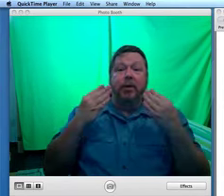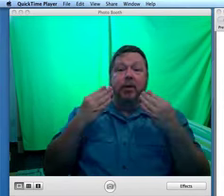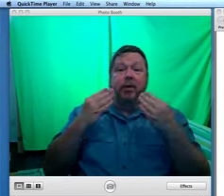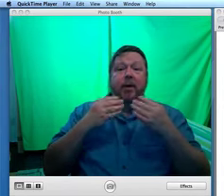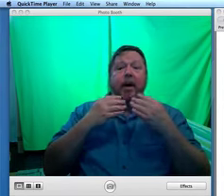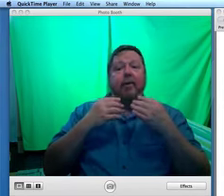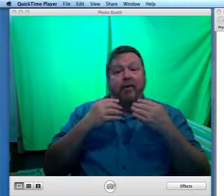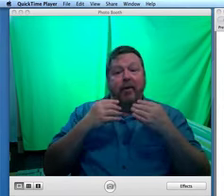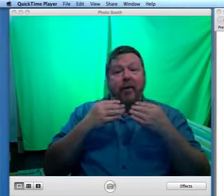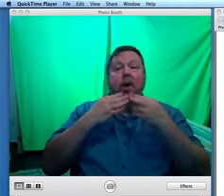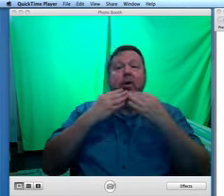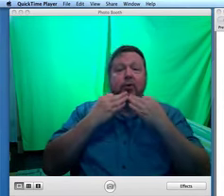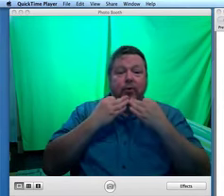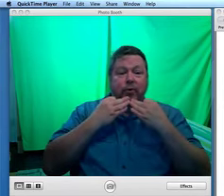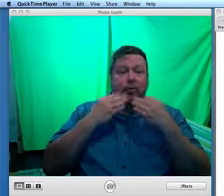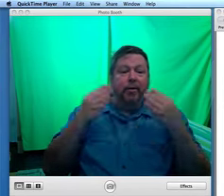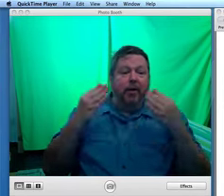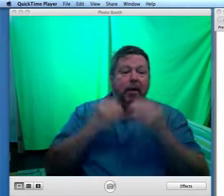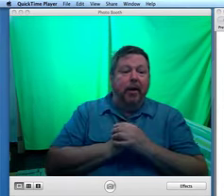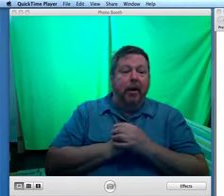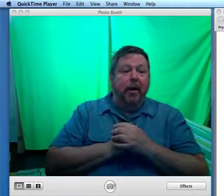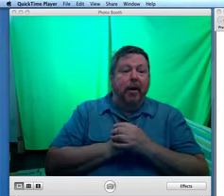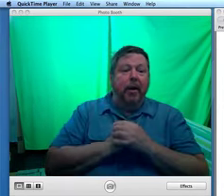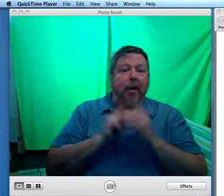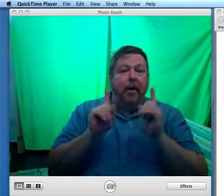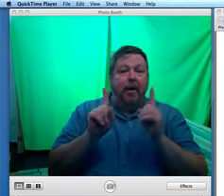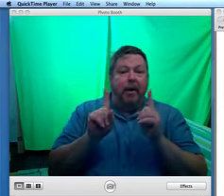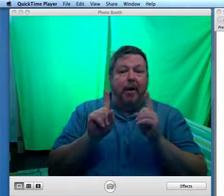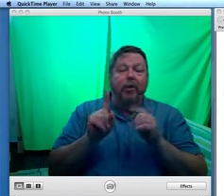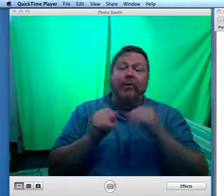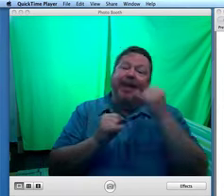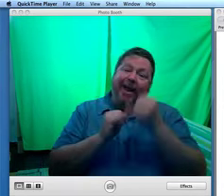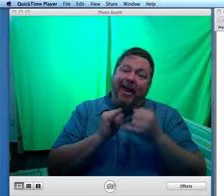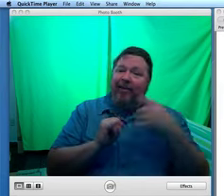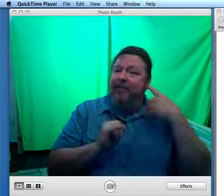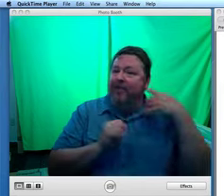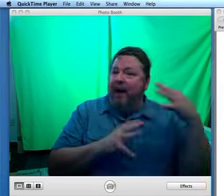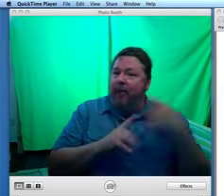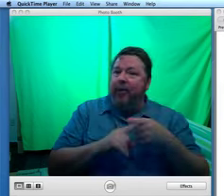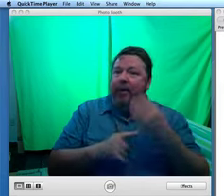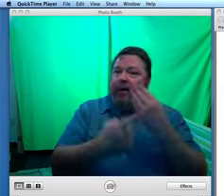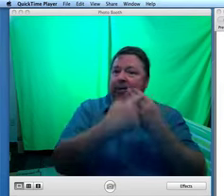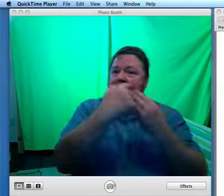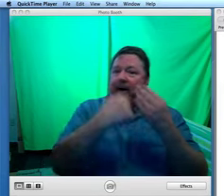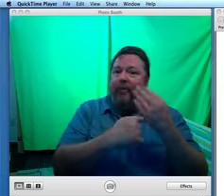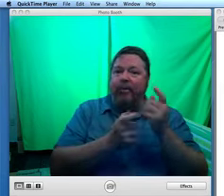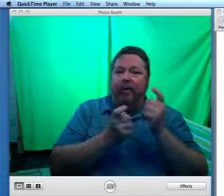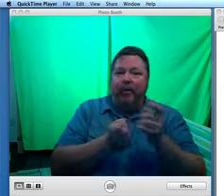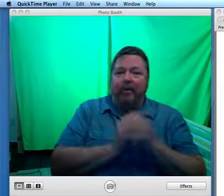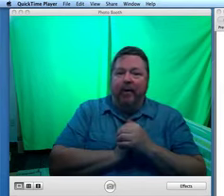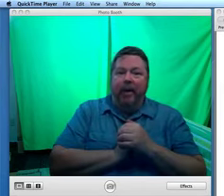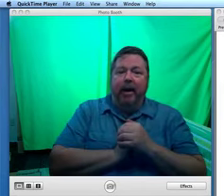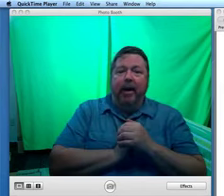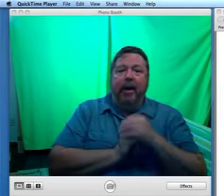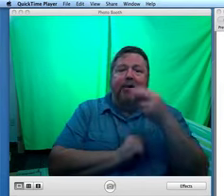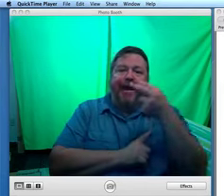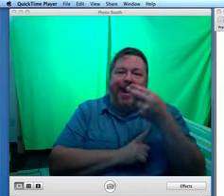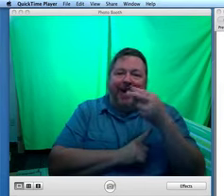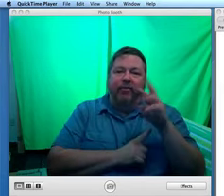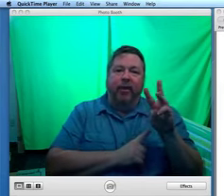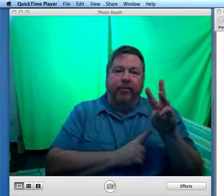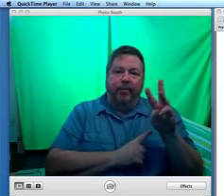Soon, and very soon. And here's the last sound that this hand shape gives us. It's